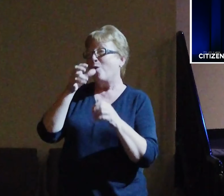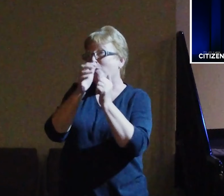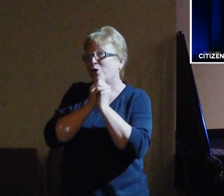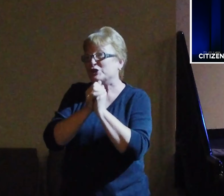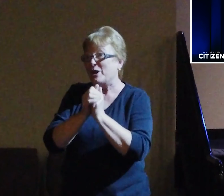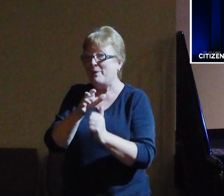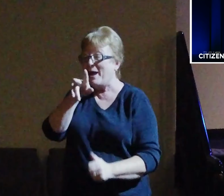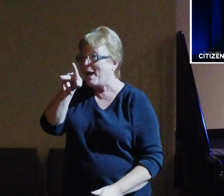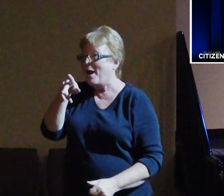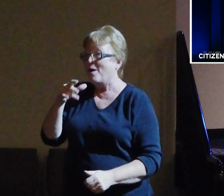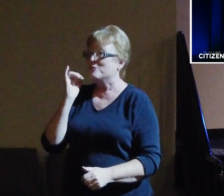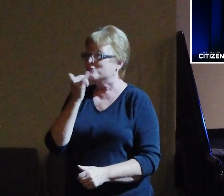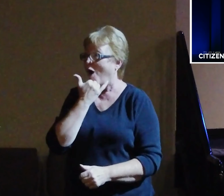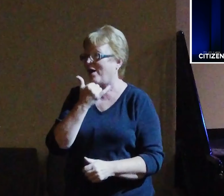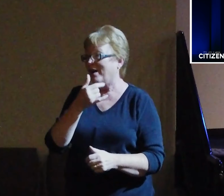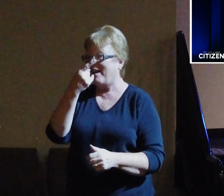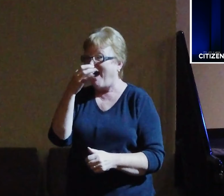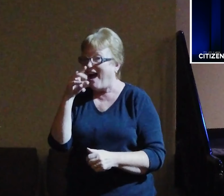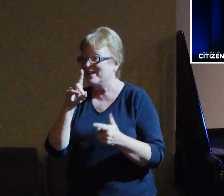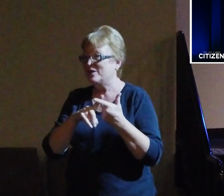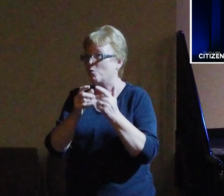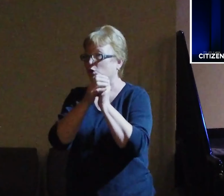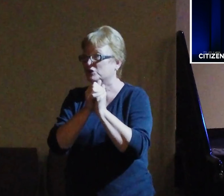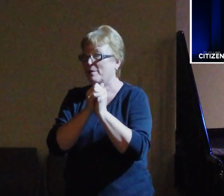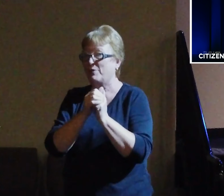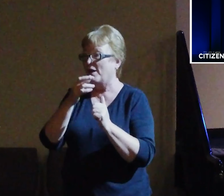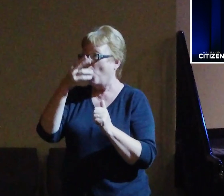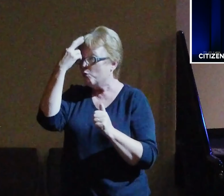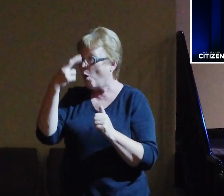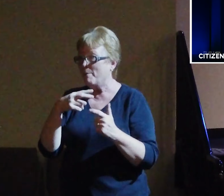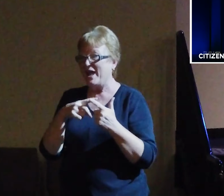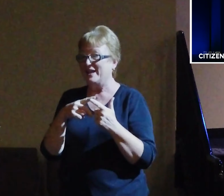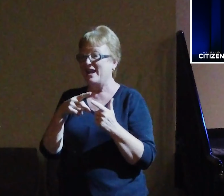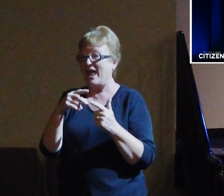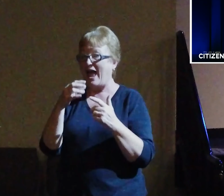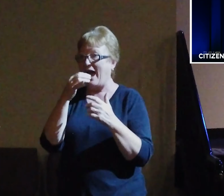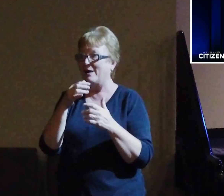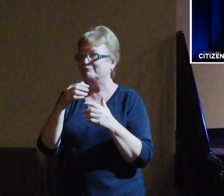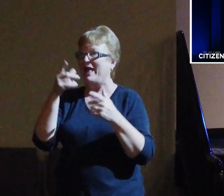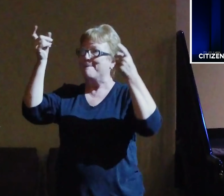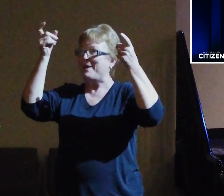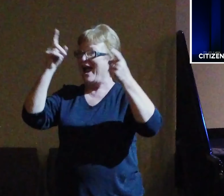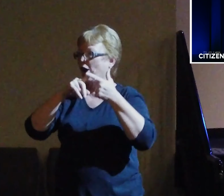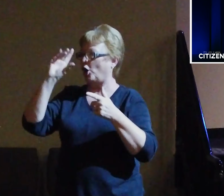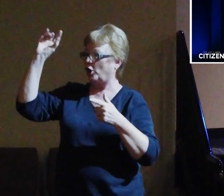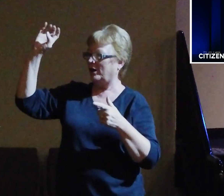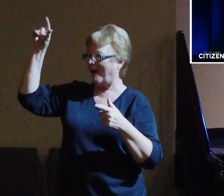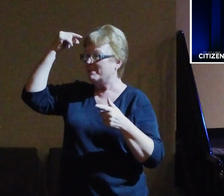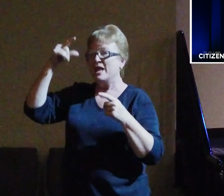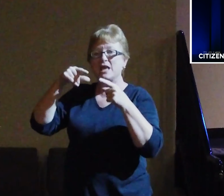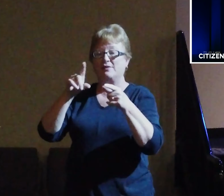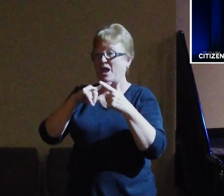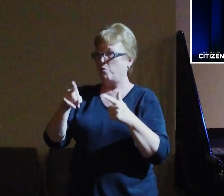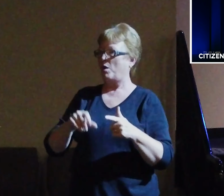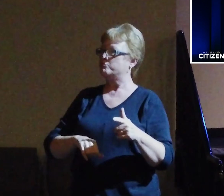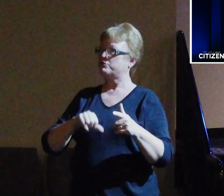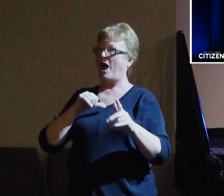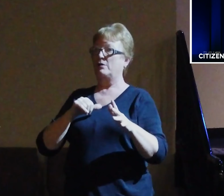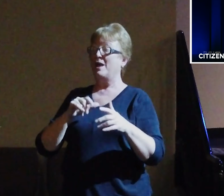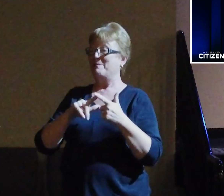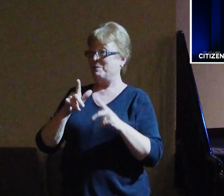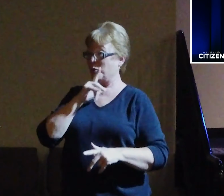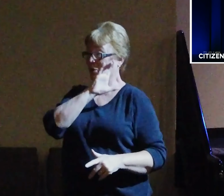worship of the Roman emperor when there was one. And certainly there was a great civic pride. They were proud. And for those who